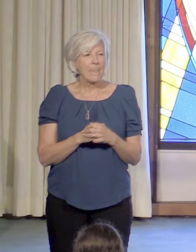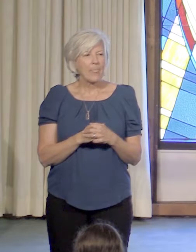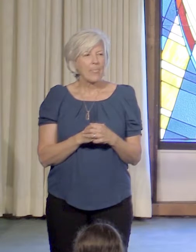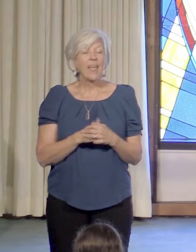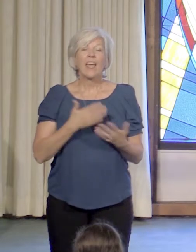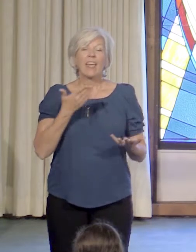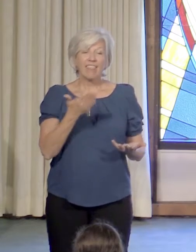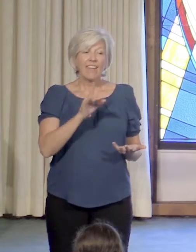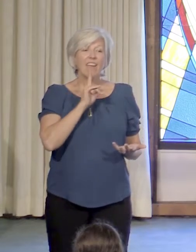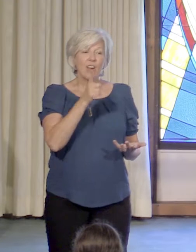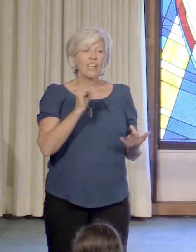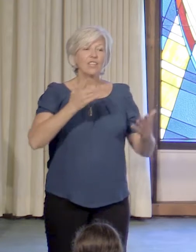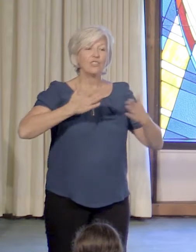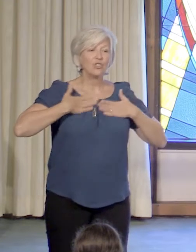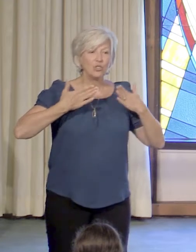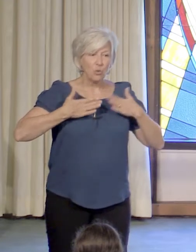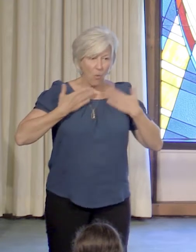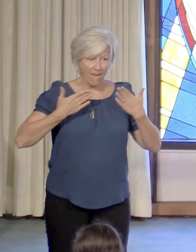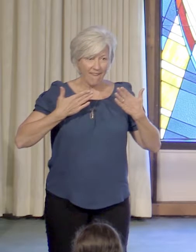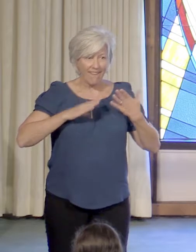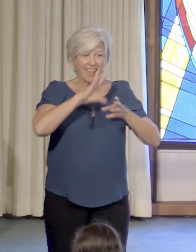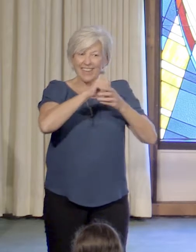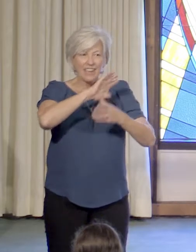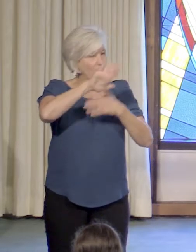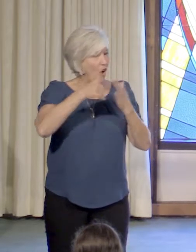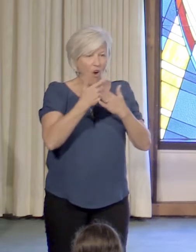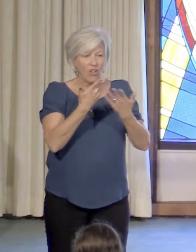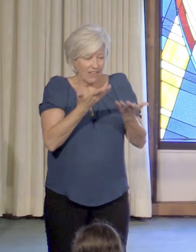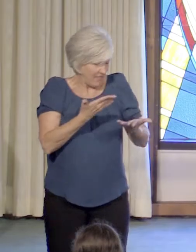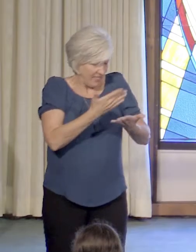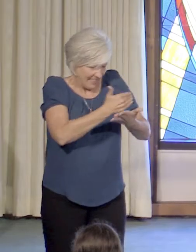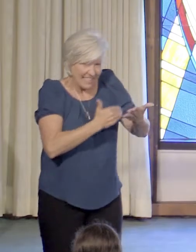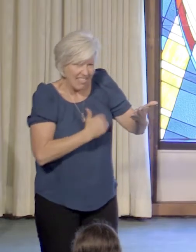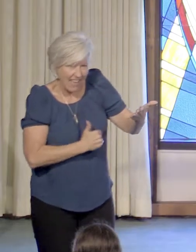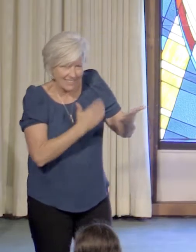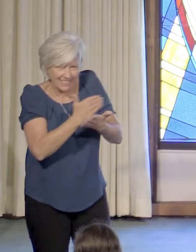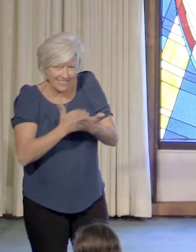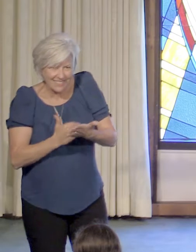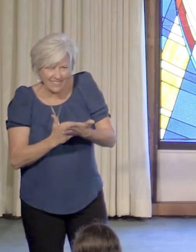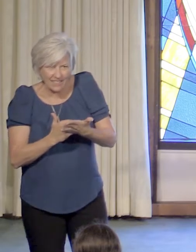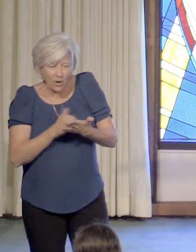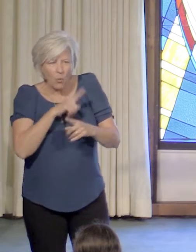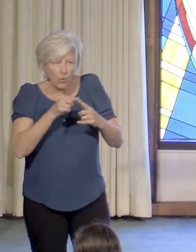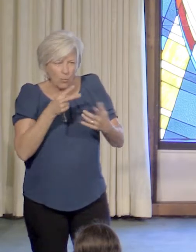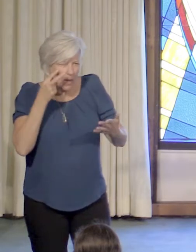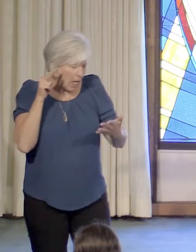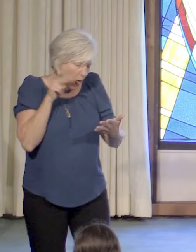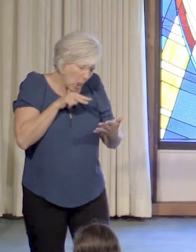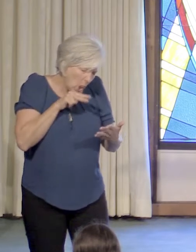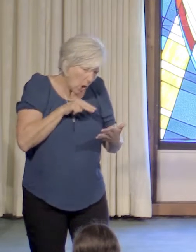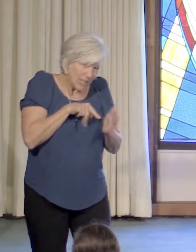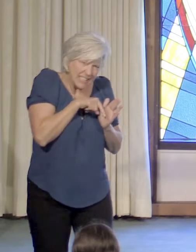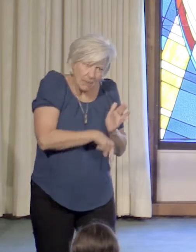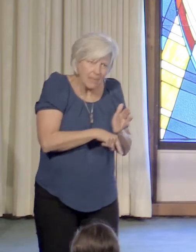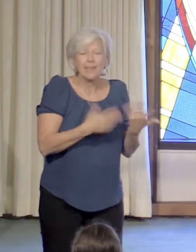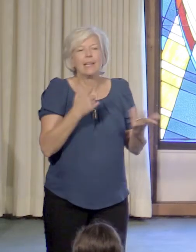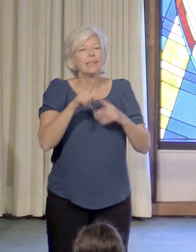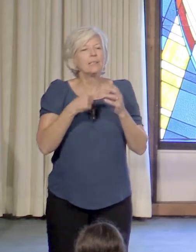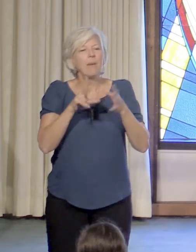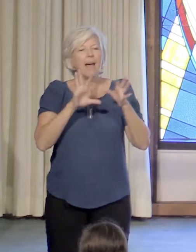there's joy in all these lessons. There really is. When we look deeply within them, it's all about letting go of